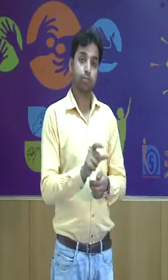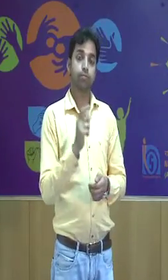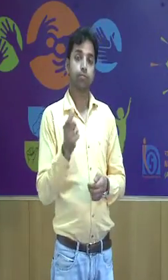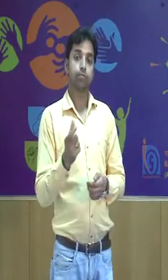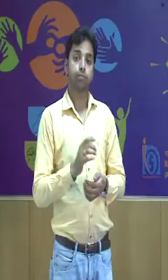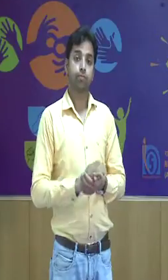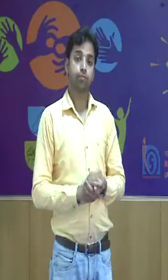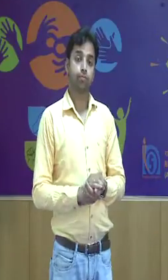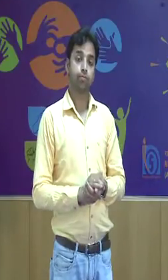and